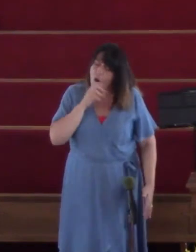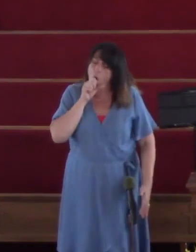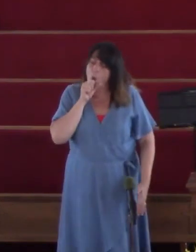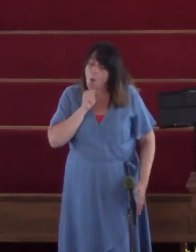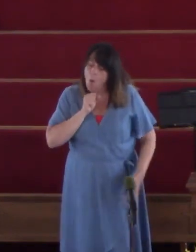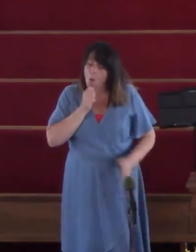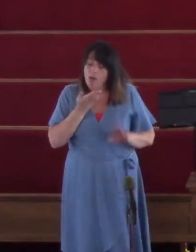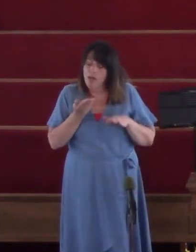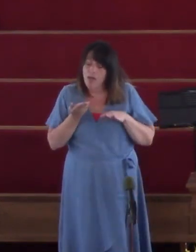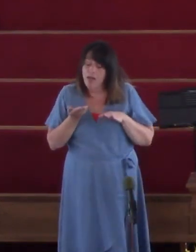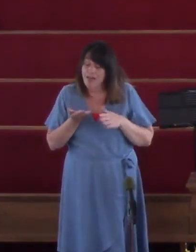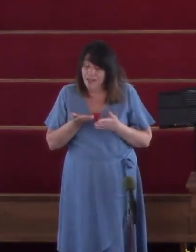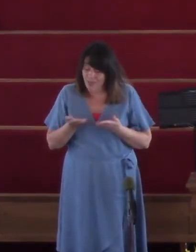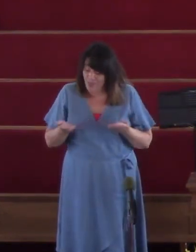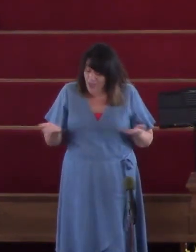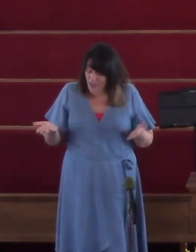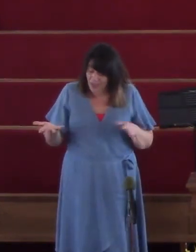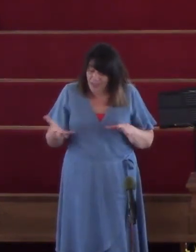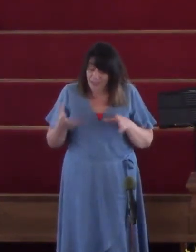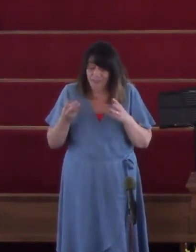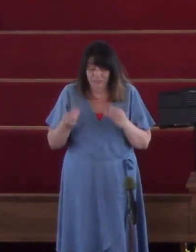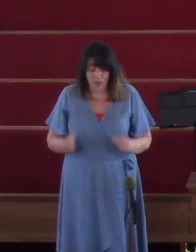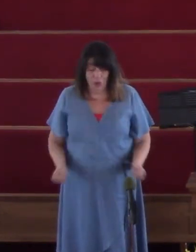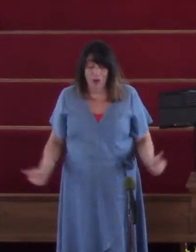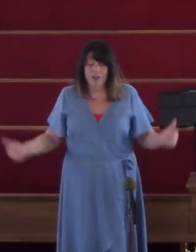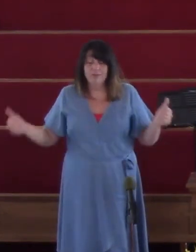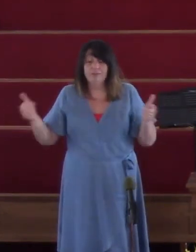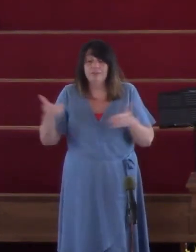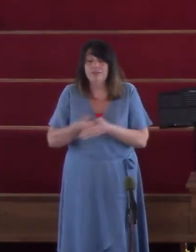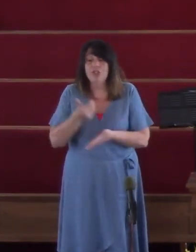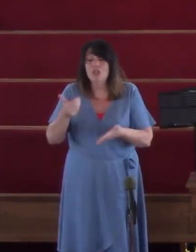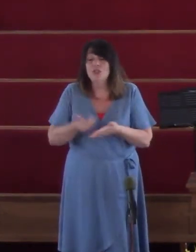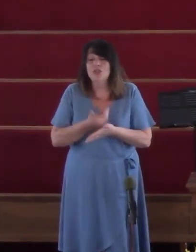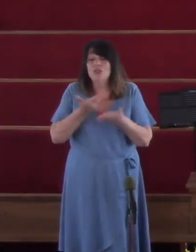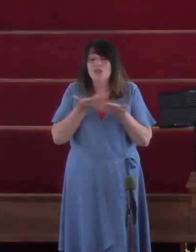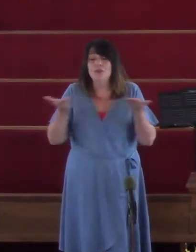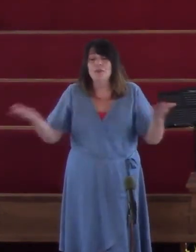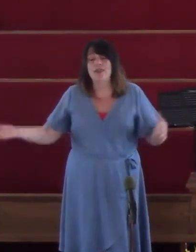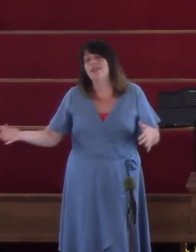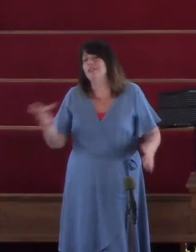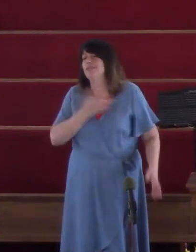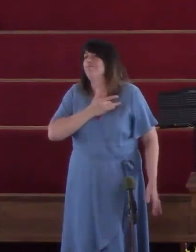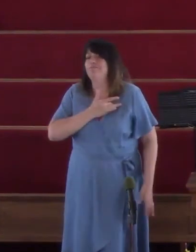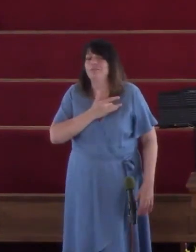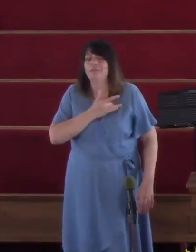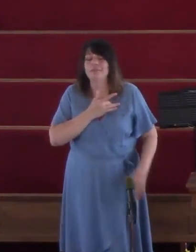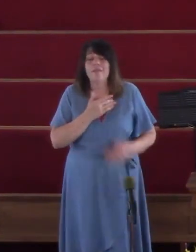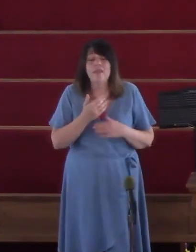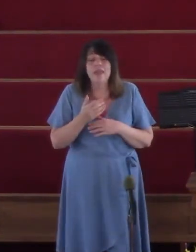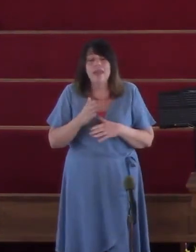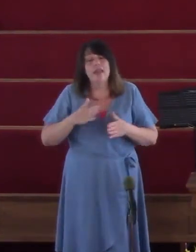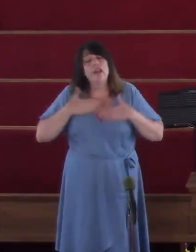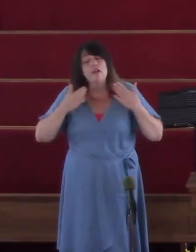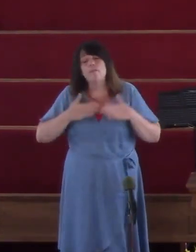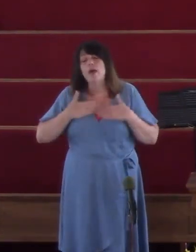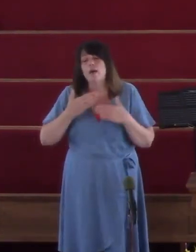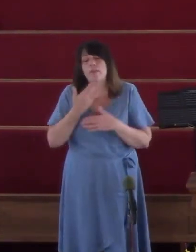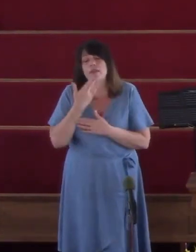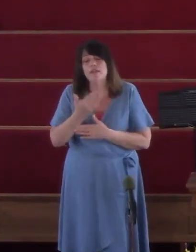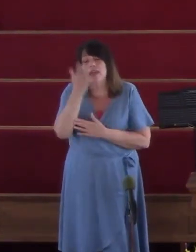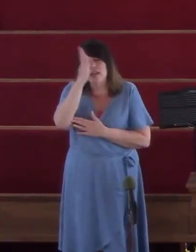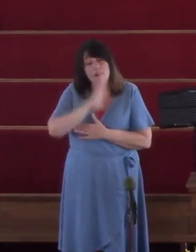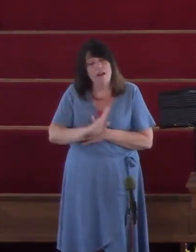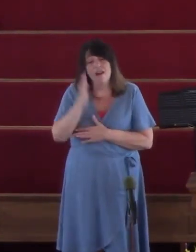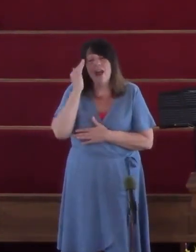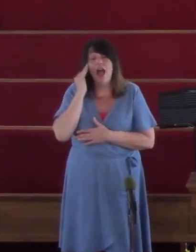become new, and we become a new creation in him. And I'm glad, thank God, that I know that, my